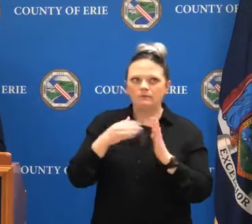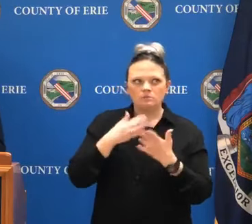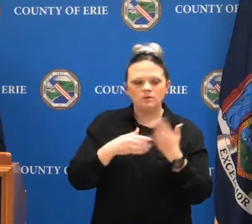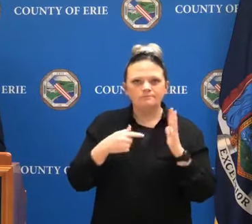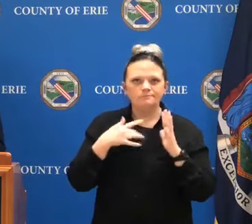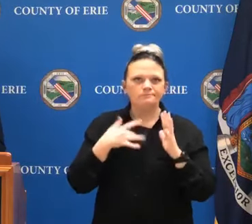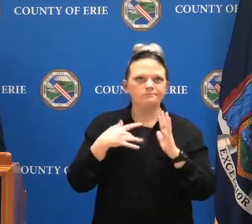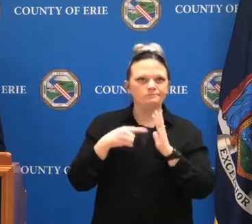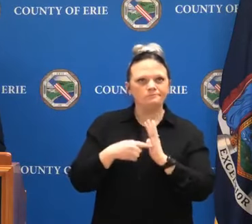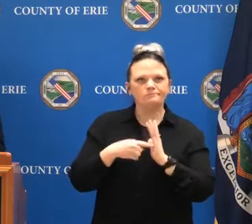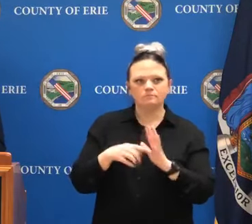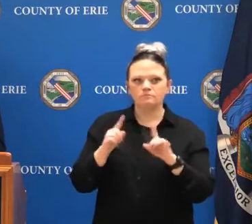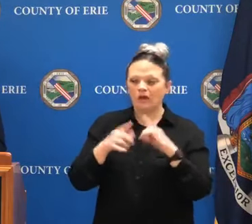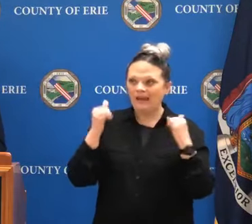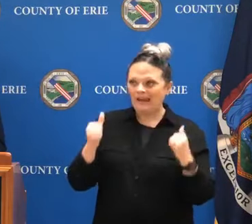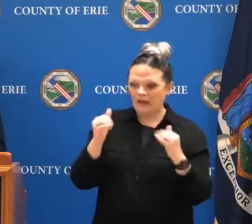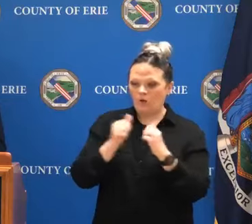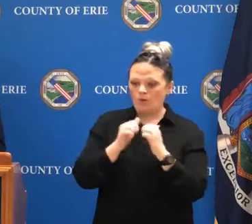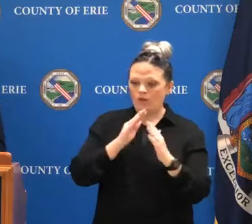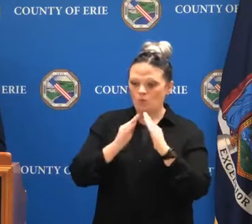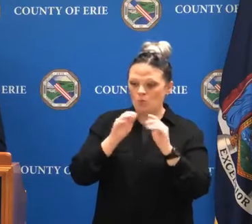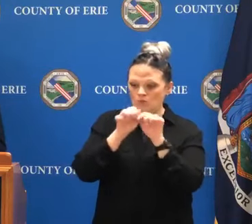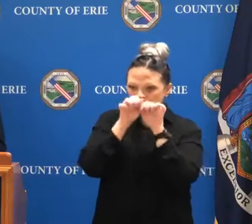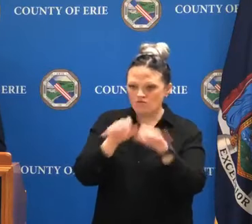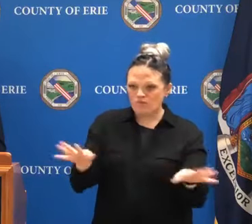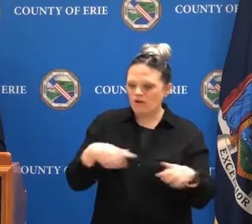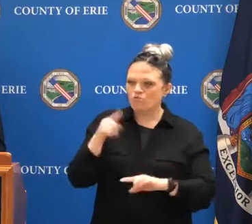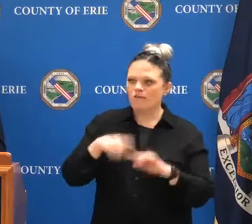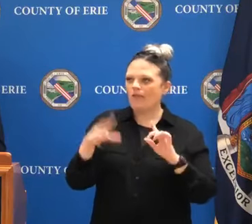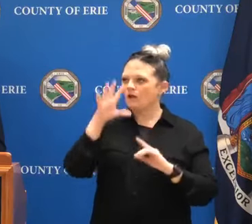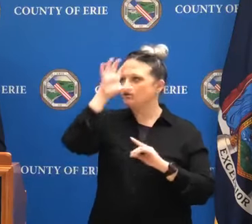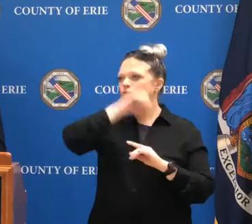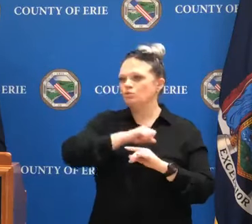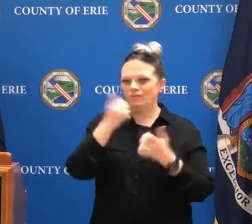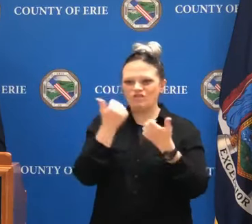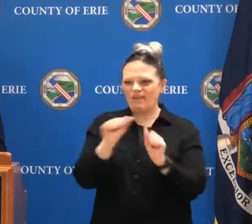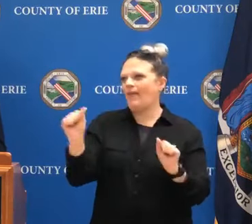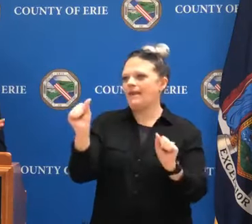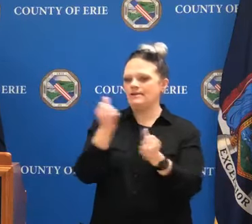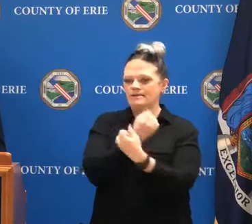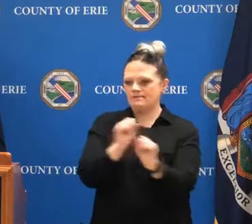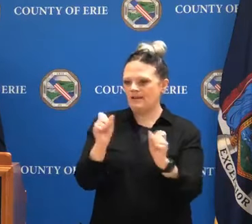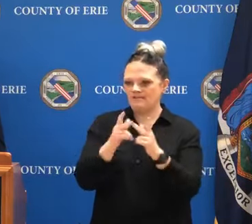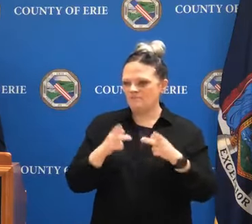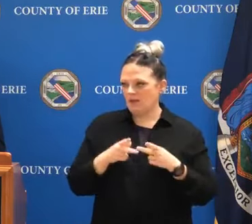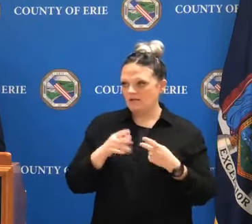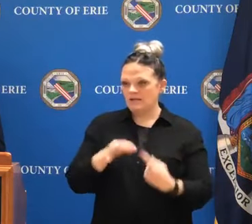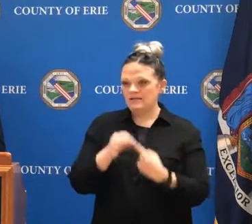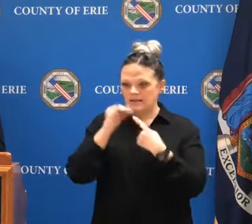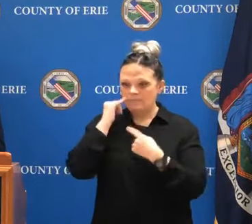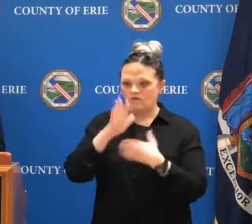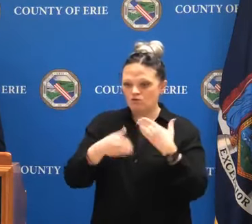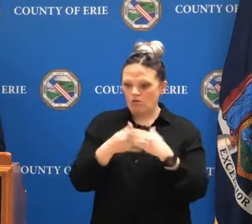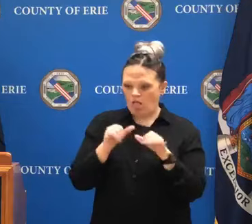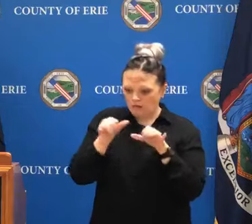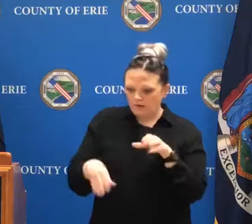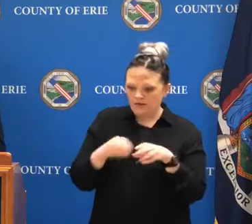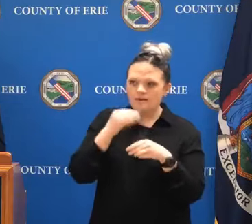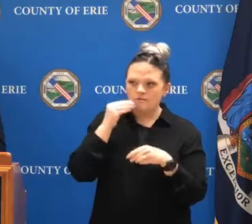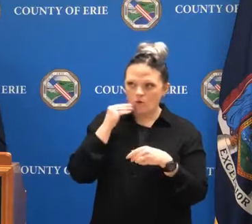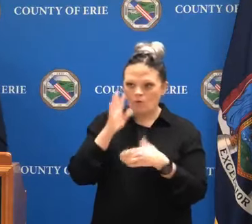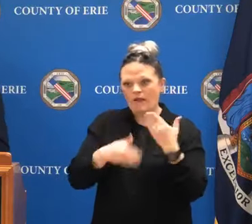it's now with community spread, we just can't assume that there's any safe place except if we're all congregated in our home and